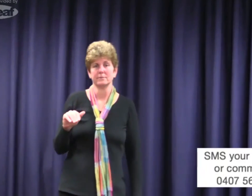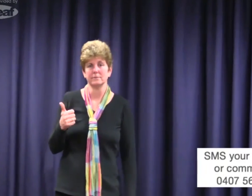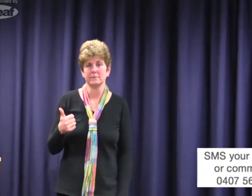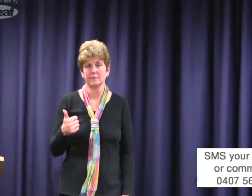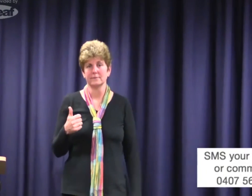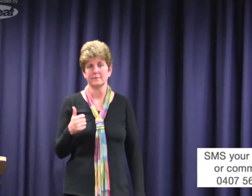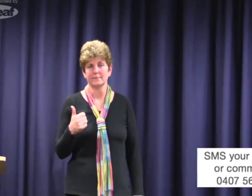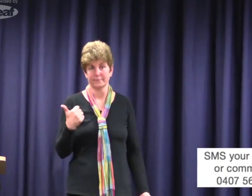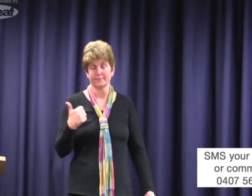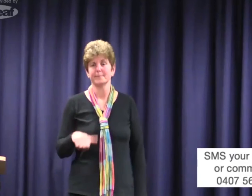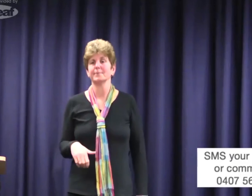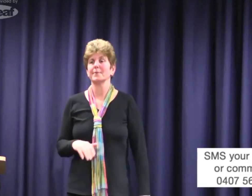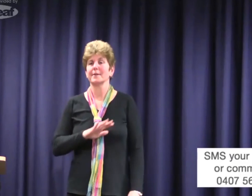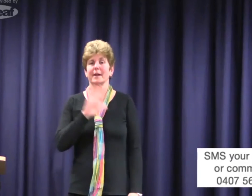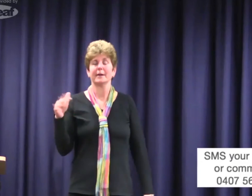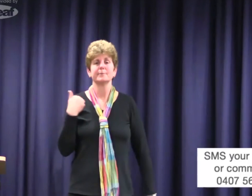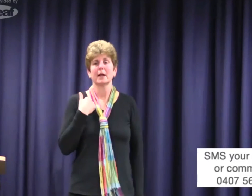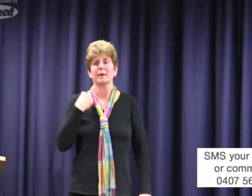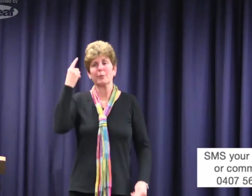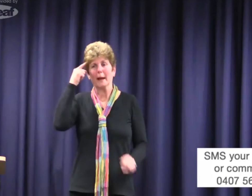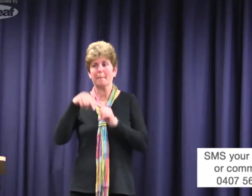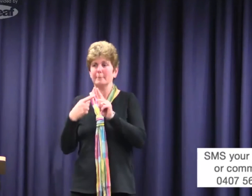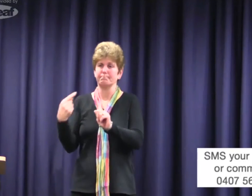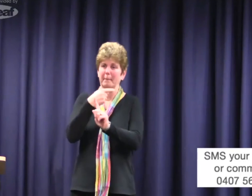Okay. Hi.